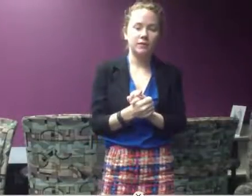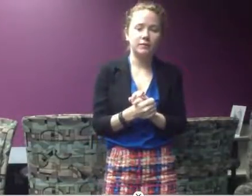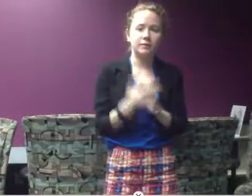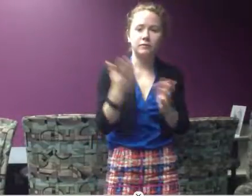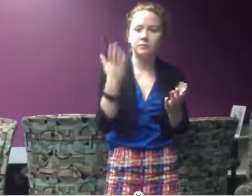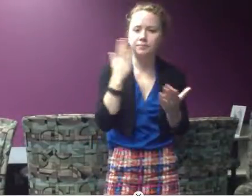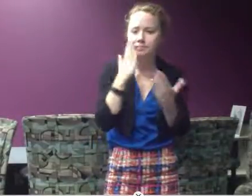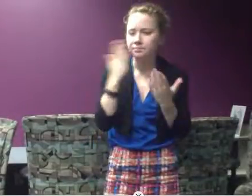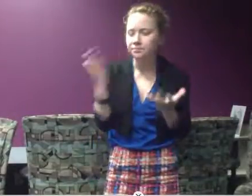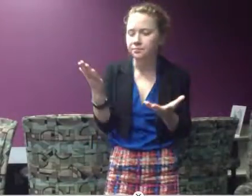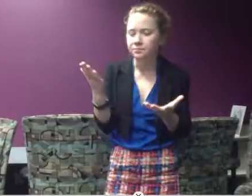the